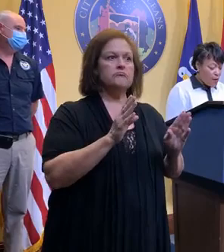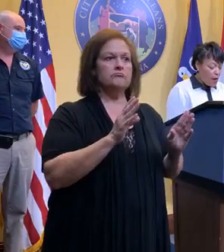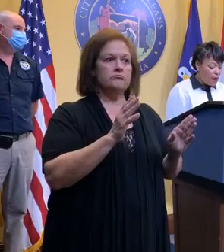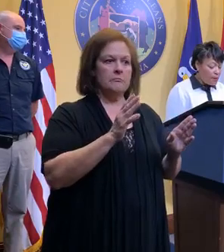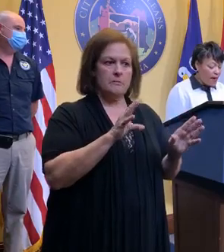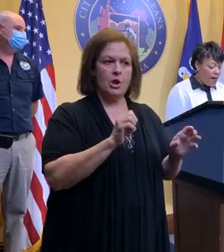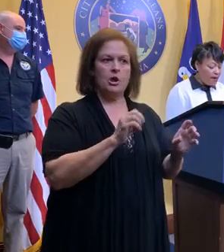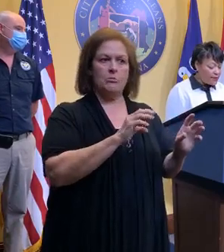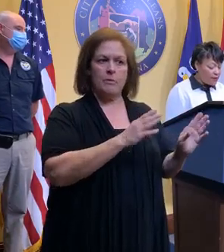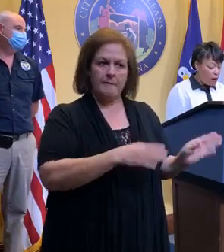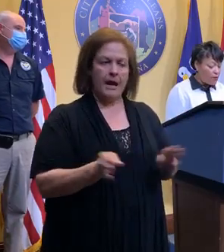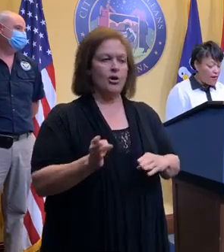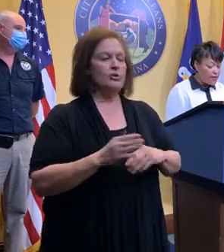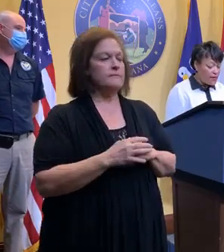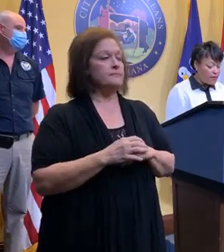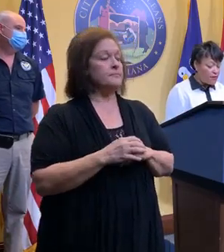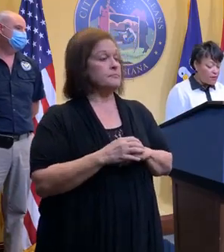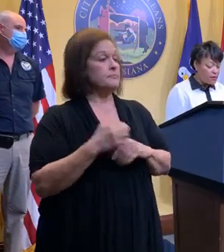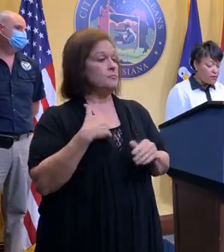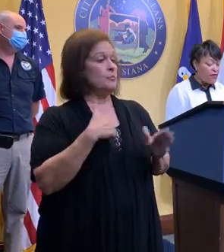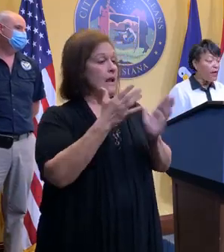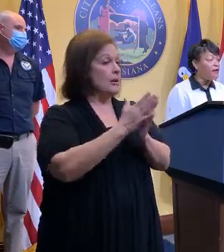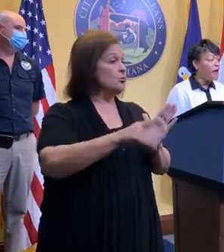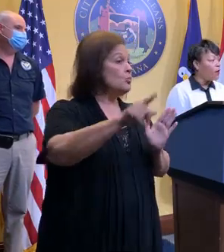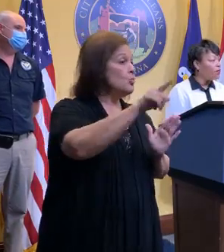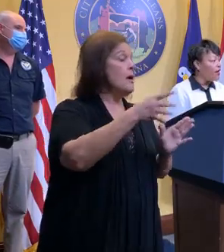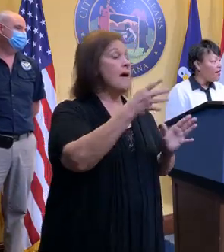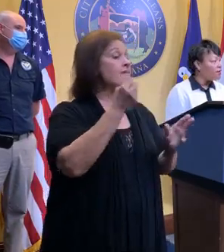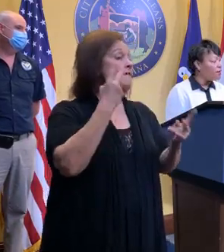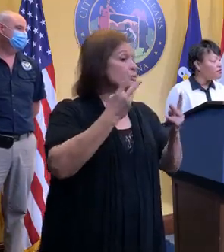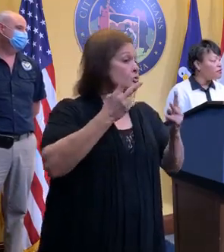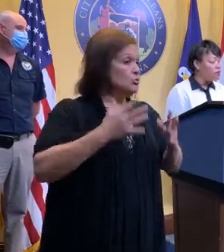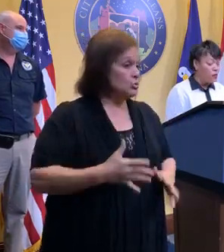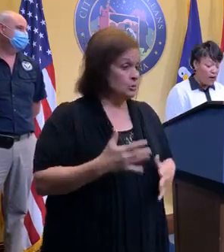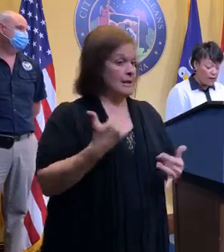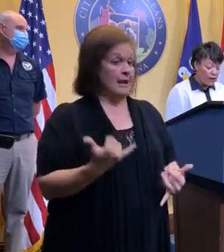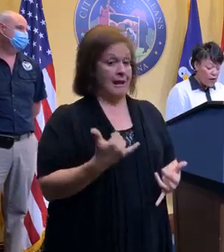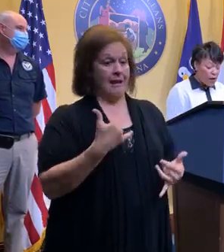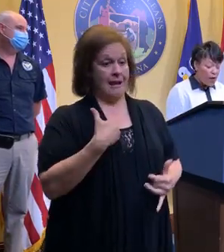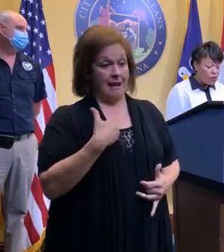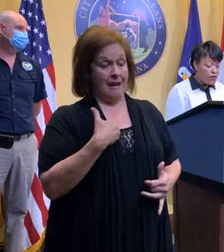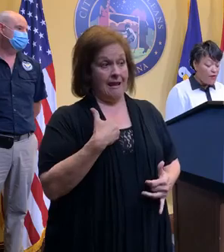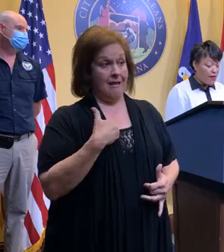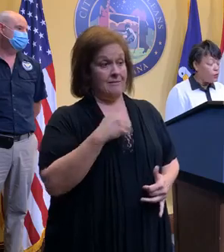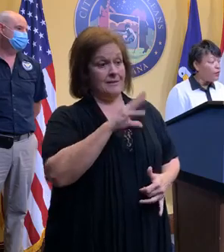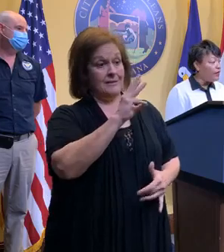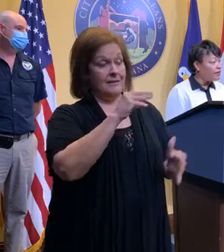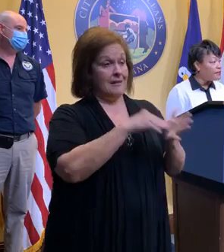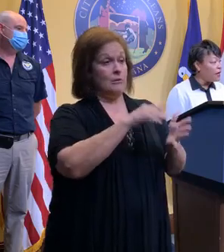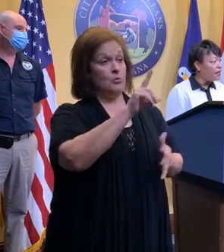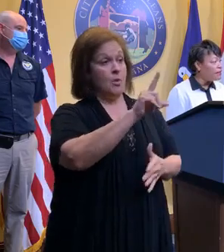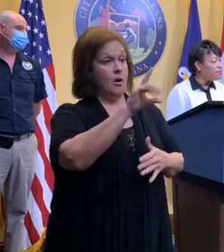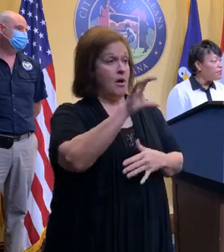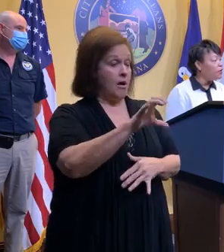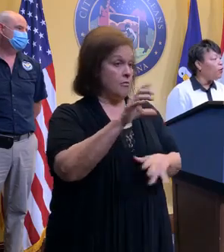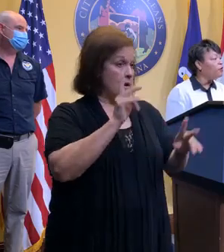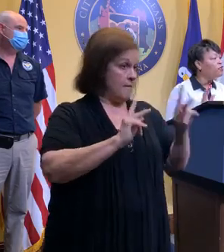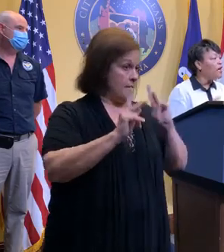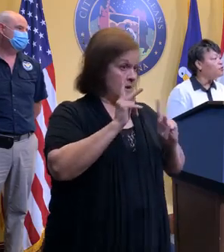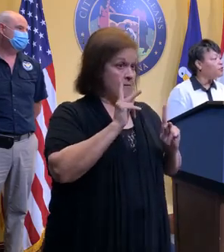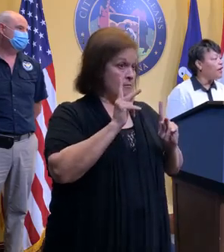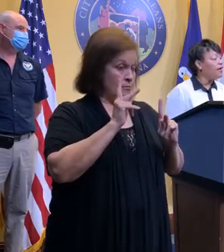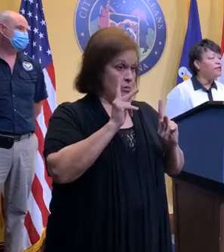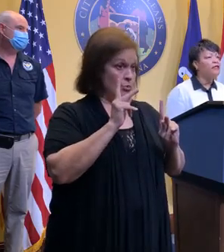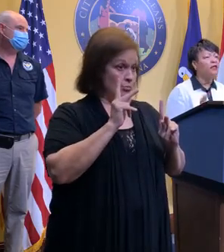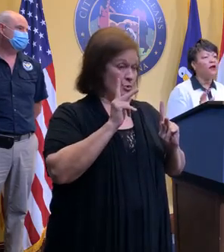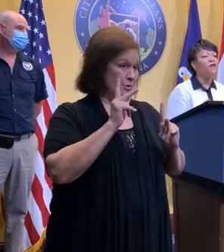prepared. Ask our residents, visitors, and now we have 6,100 evacuees in the city